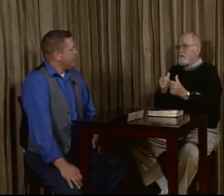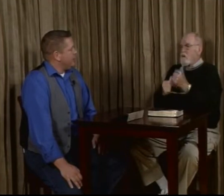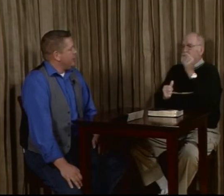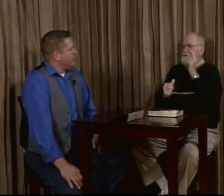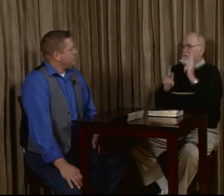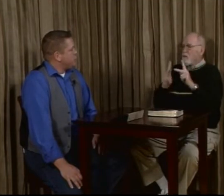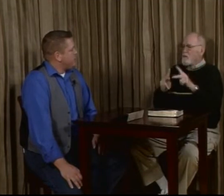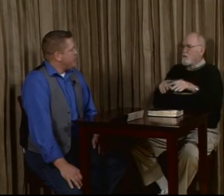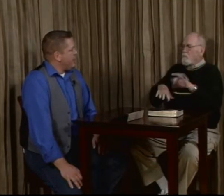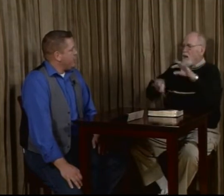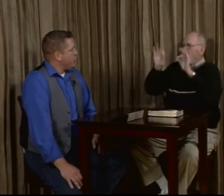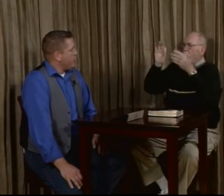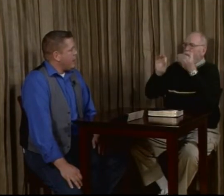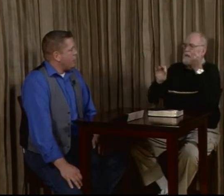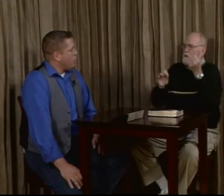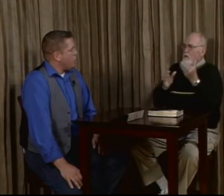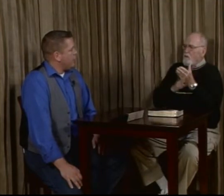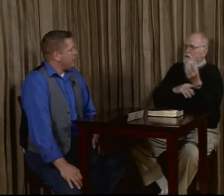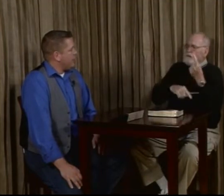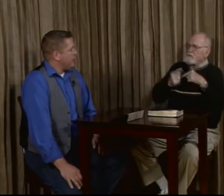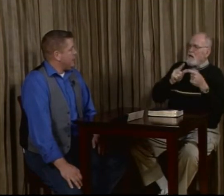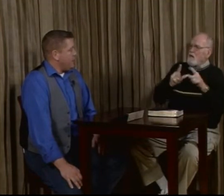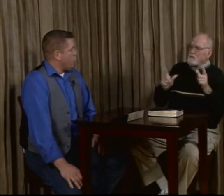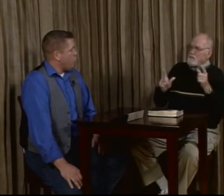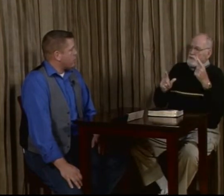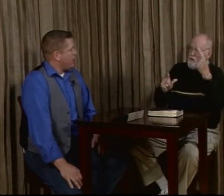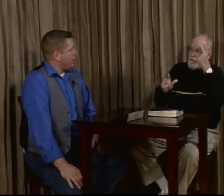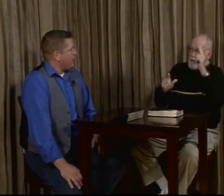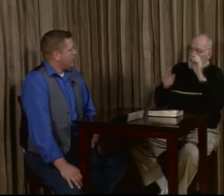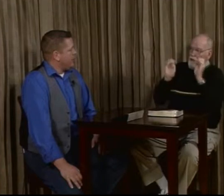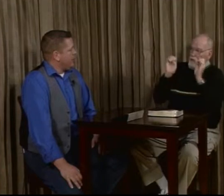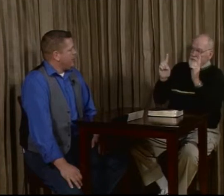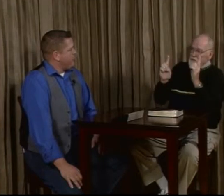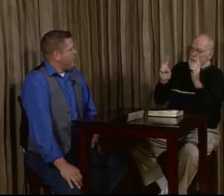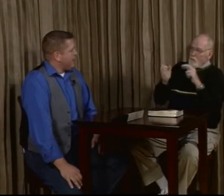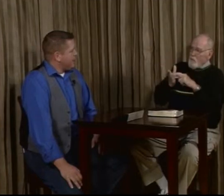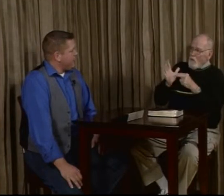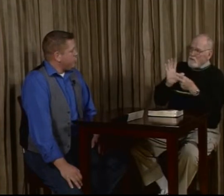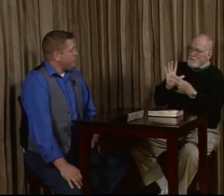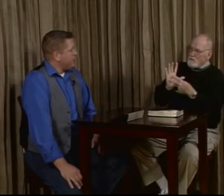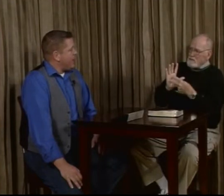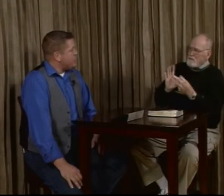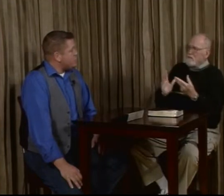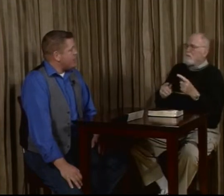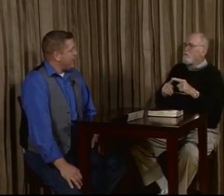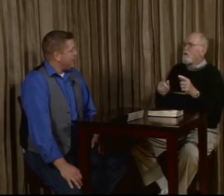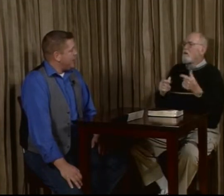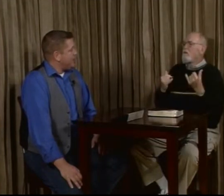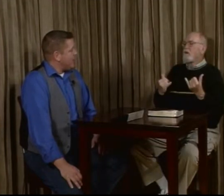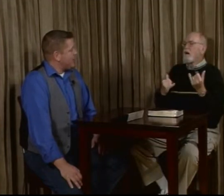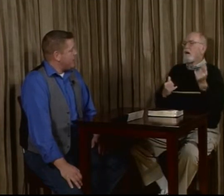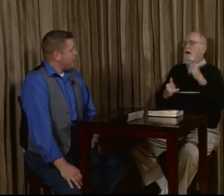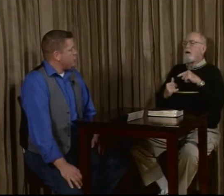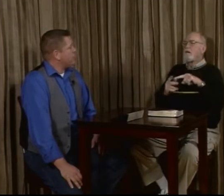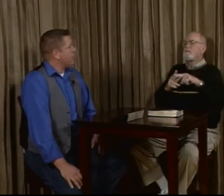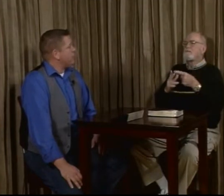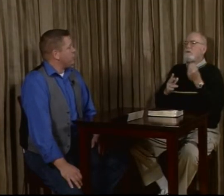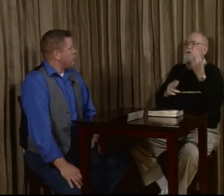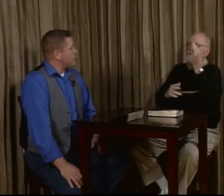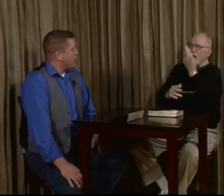square peg into a round hole and found out it didn't work that way. And, finally, if you want to educate a deaf child, you've got to use their